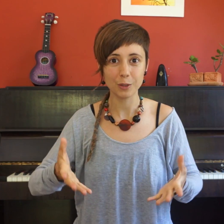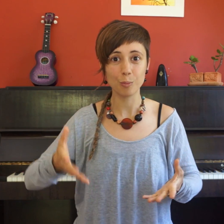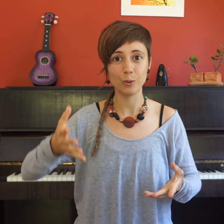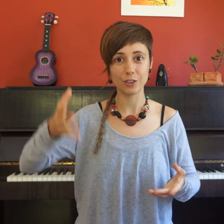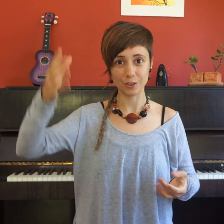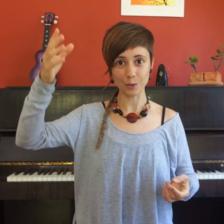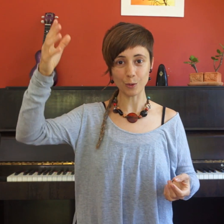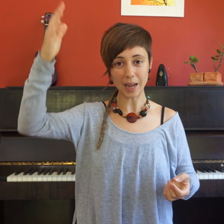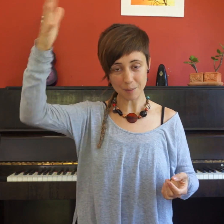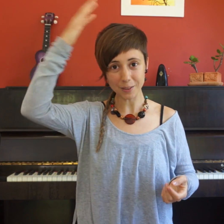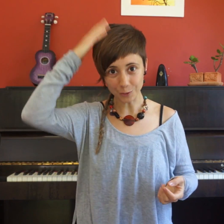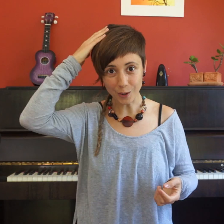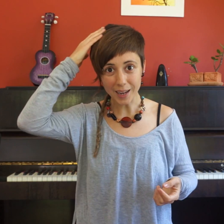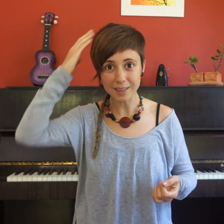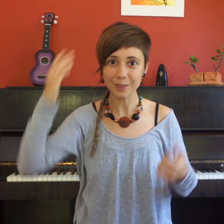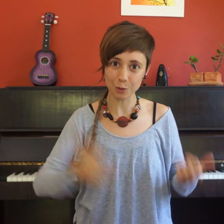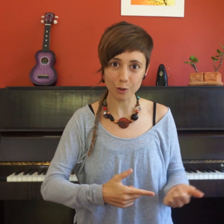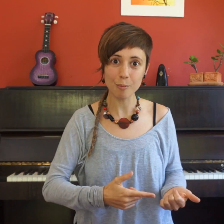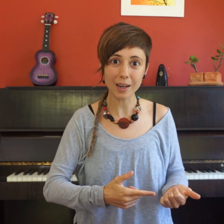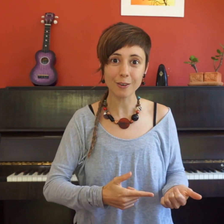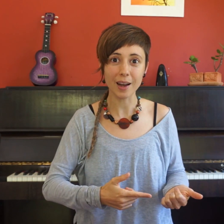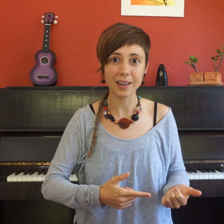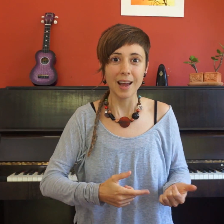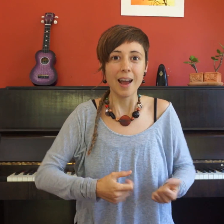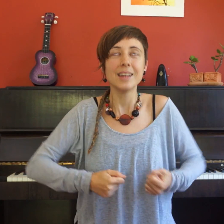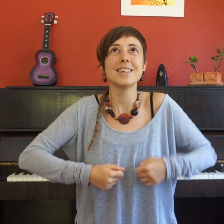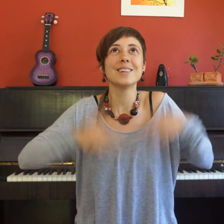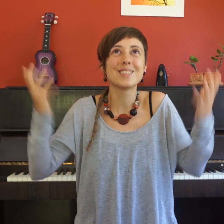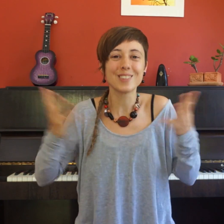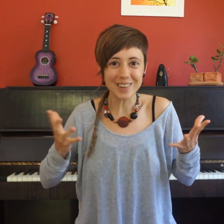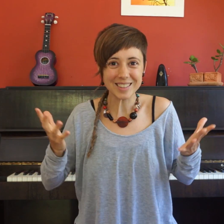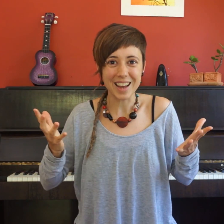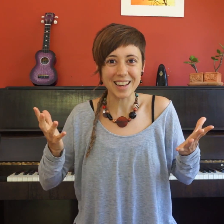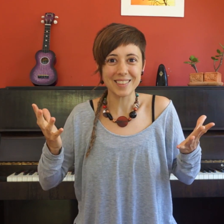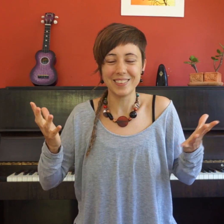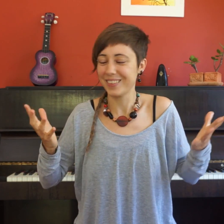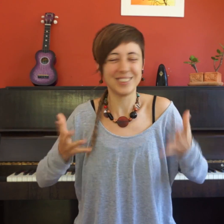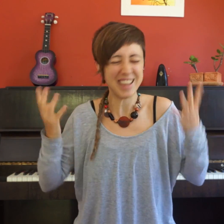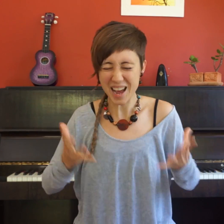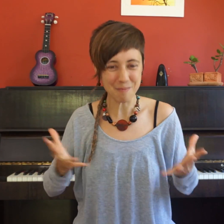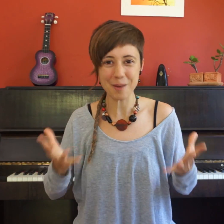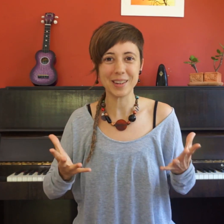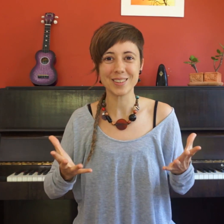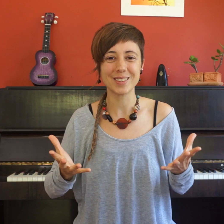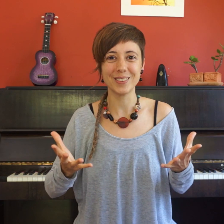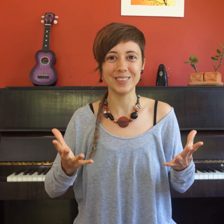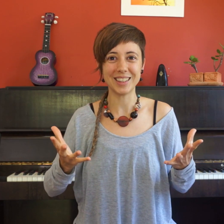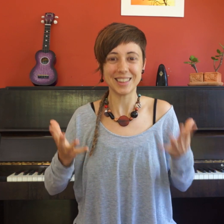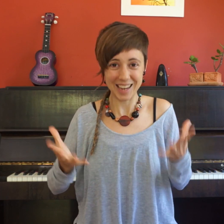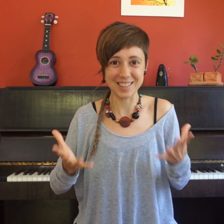to put your helmet on your head and go for a bike ride? And she got so excited because, yeah, mommy understood, and yes, I